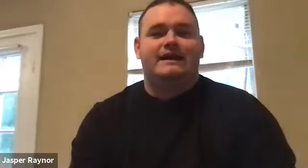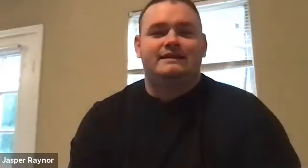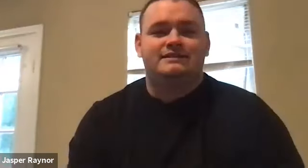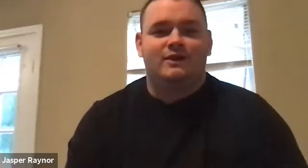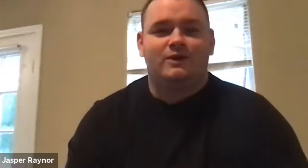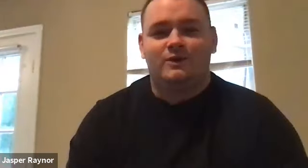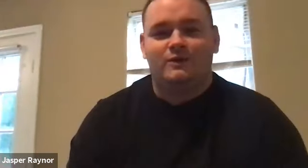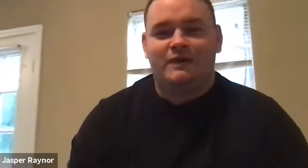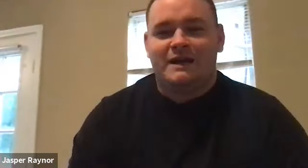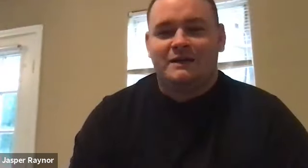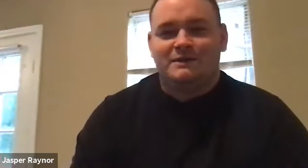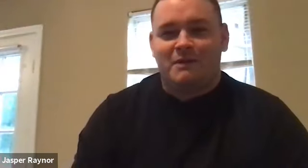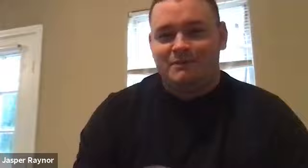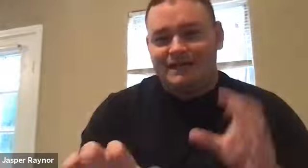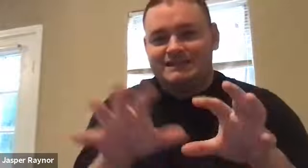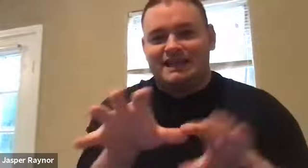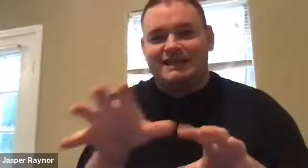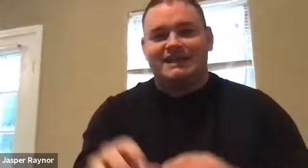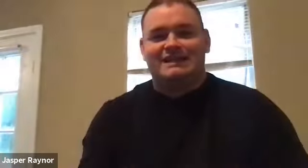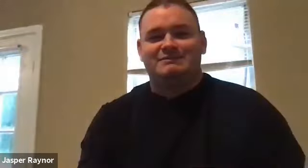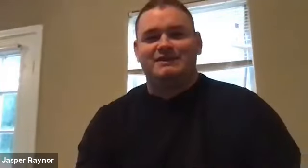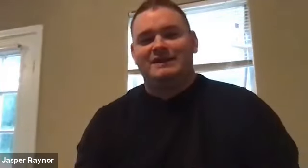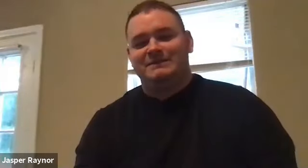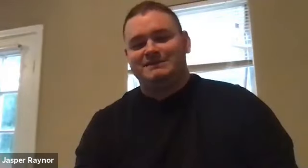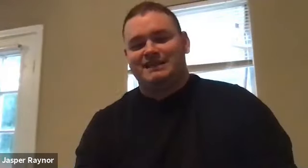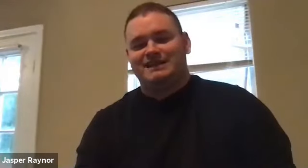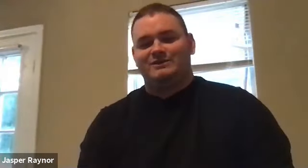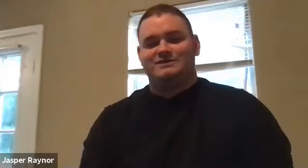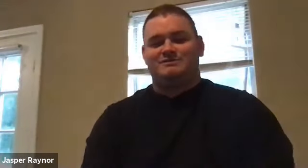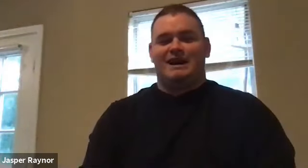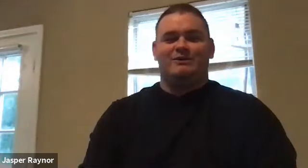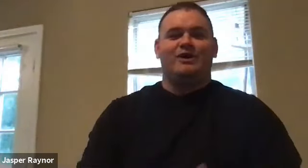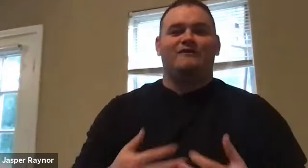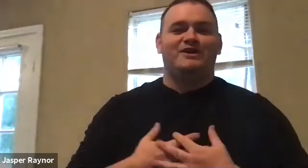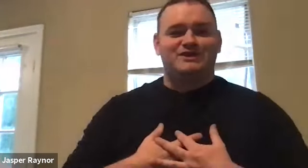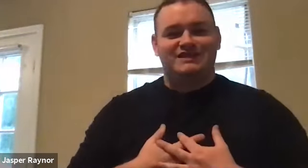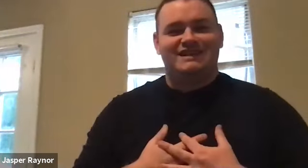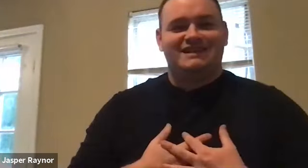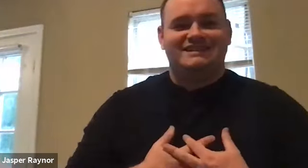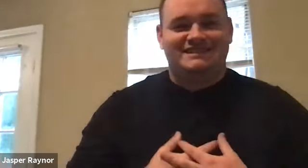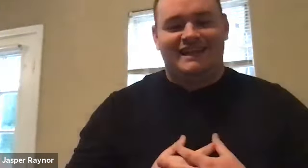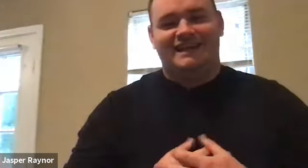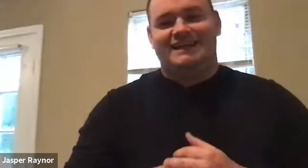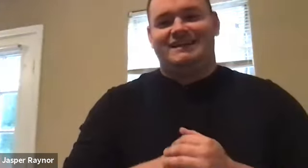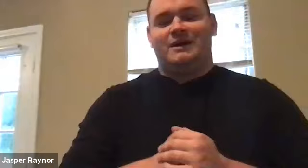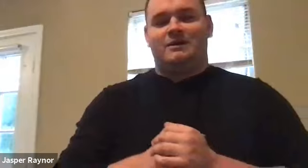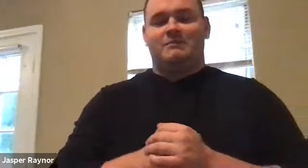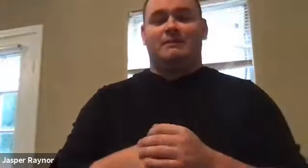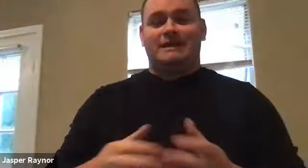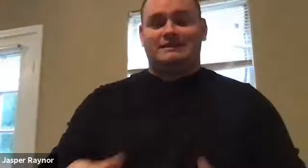And so y'all better be like studying how to spell your name and sign language. I will go first. And but basically